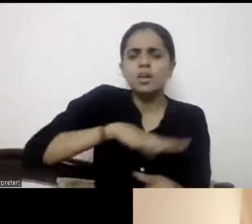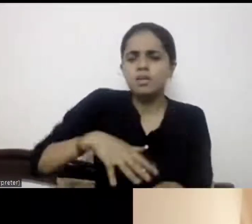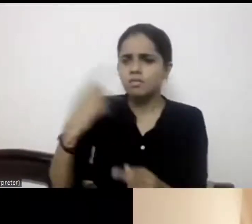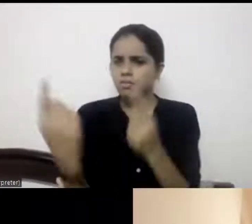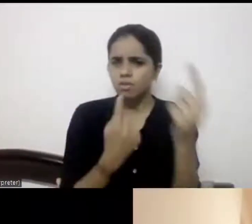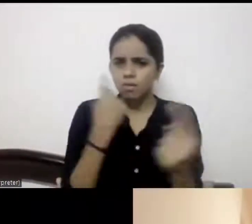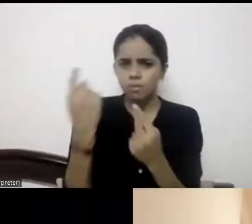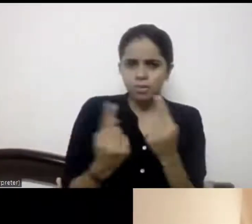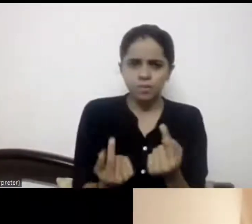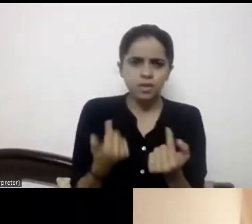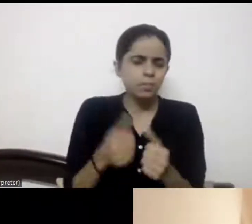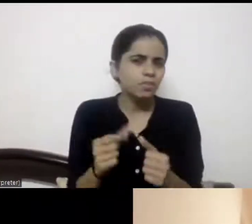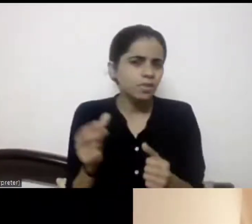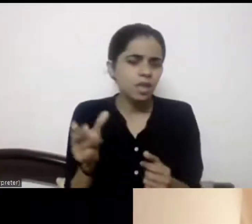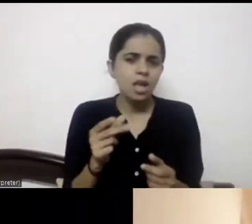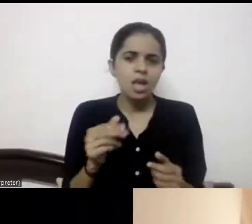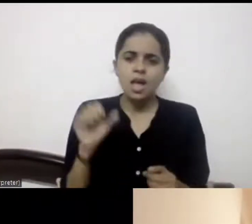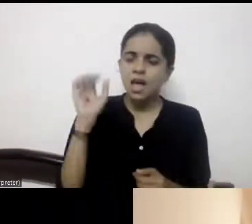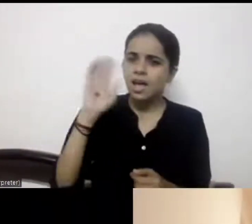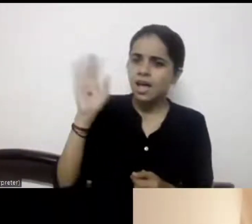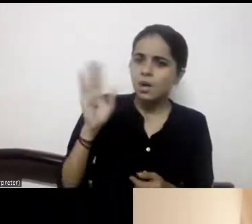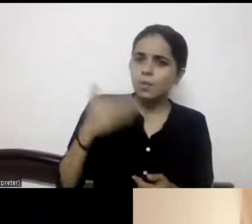Hello, ma'am. Am I audible? Yeah.